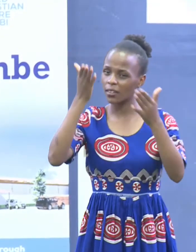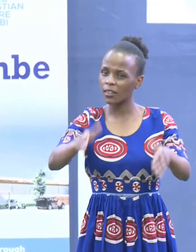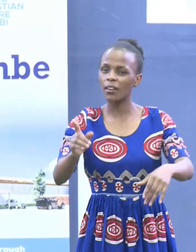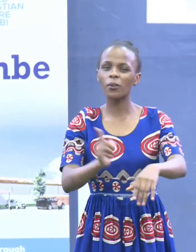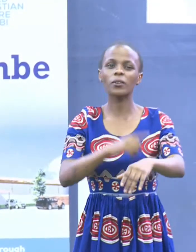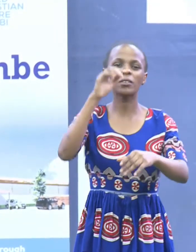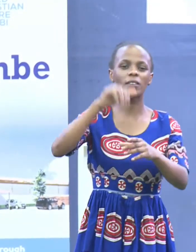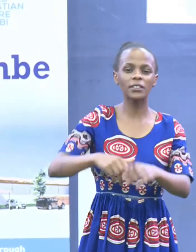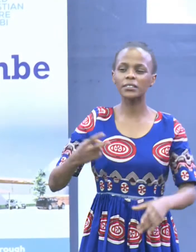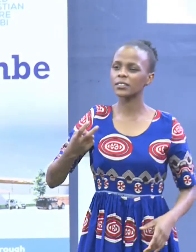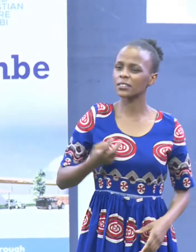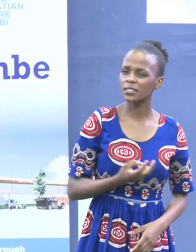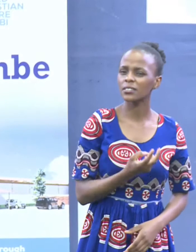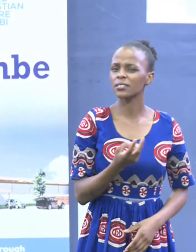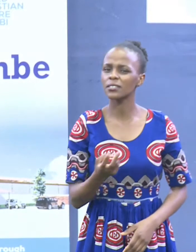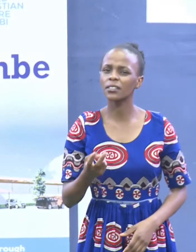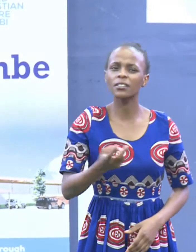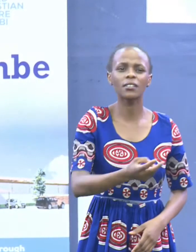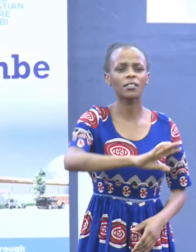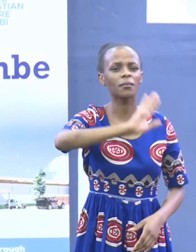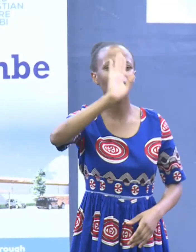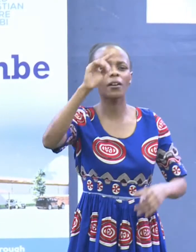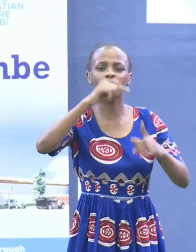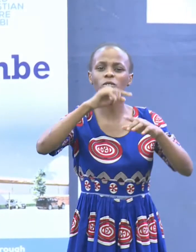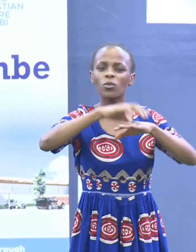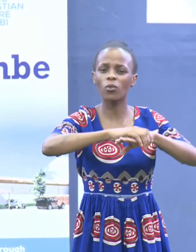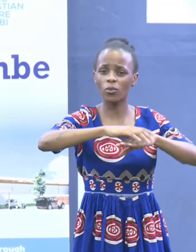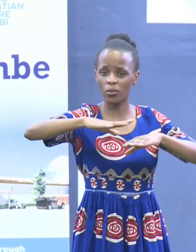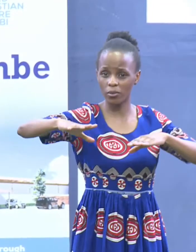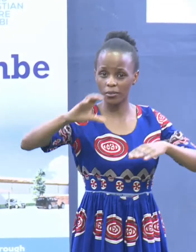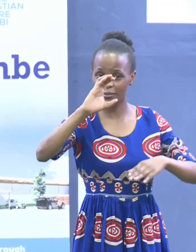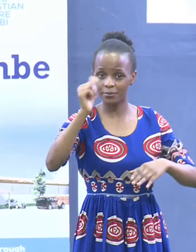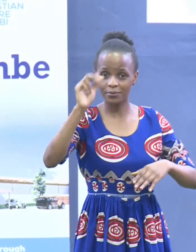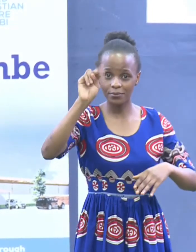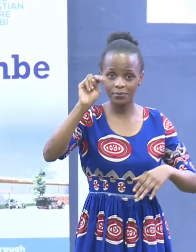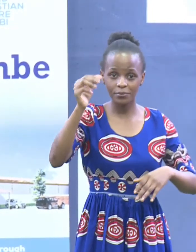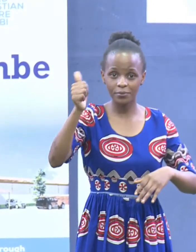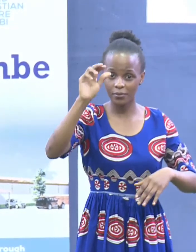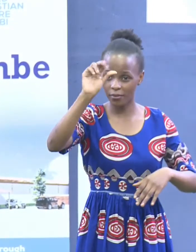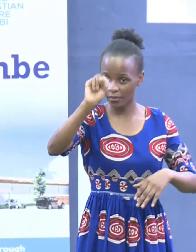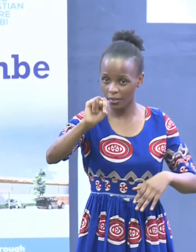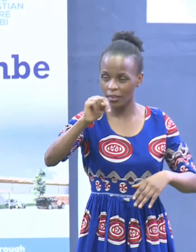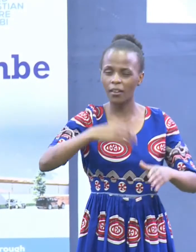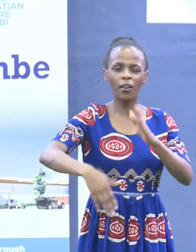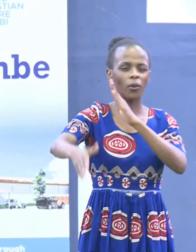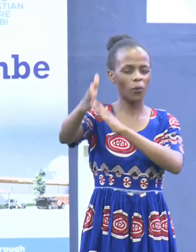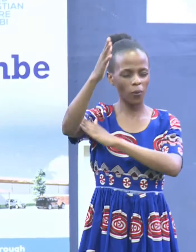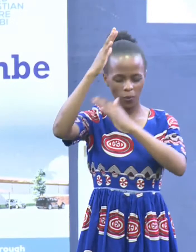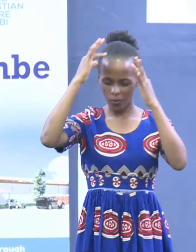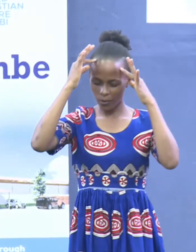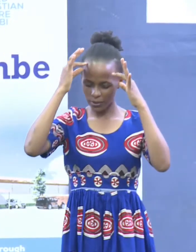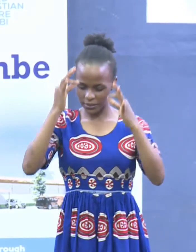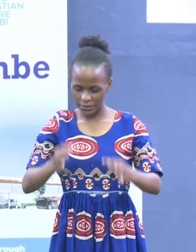bali mulugendo rogende Kanani. Now, in the journey to Canaan, Katonda asalawo na